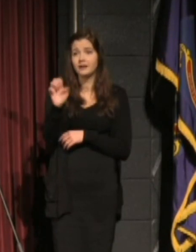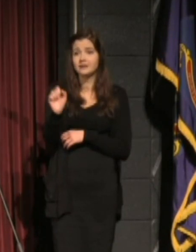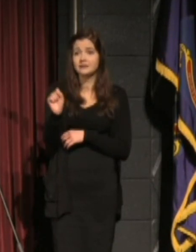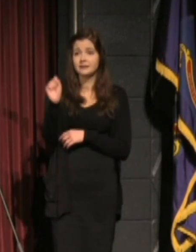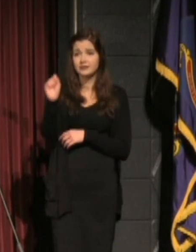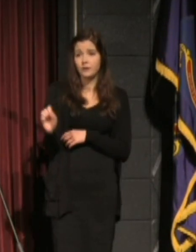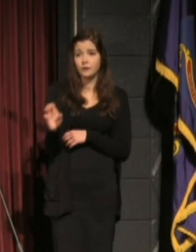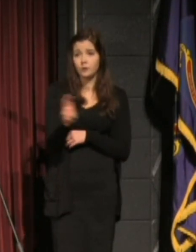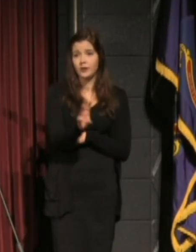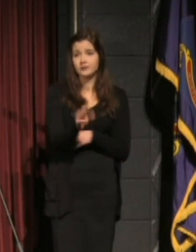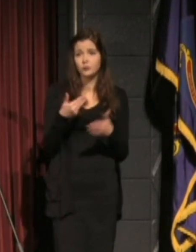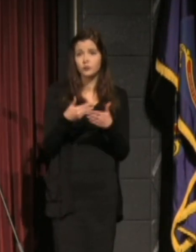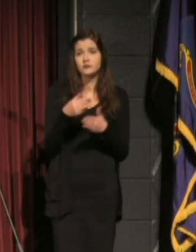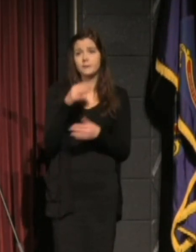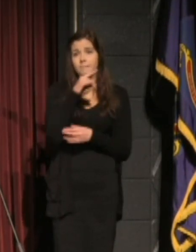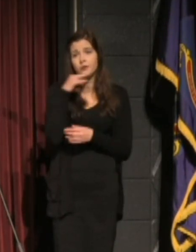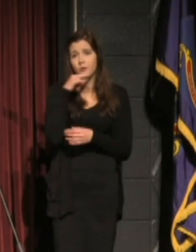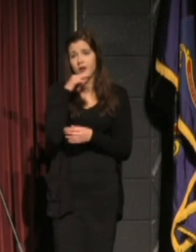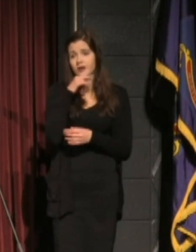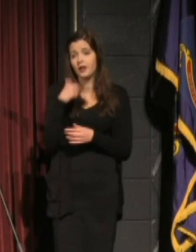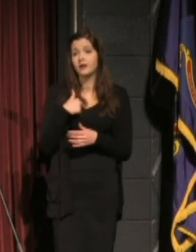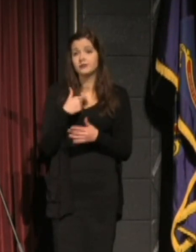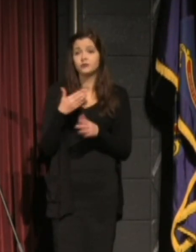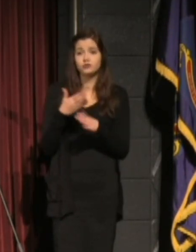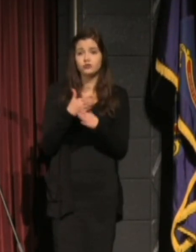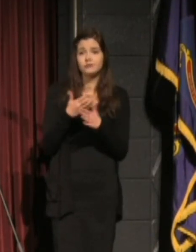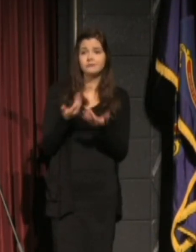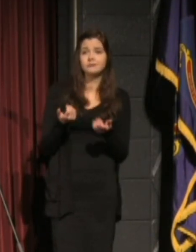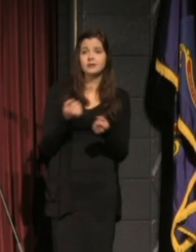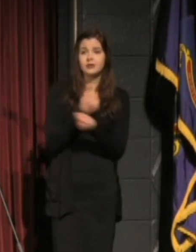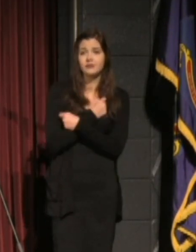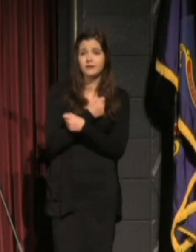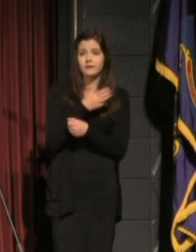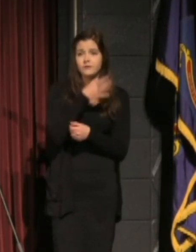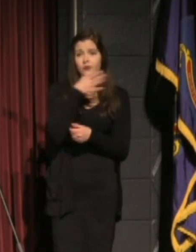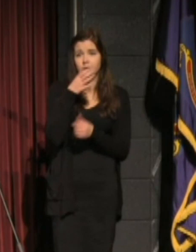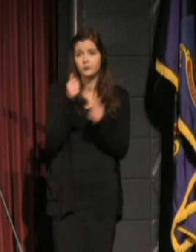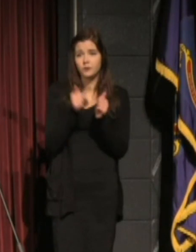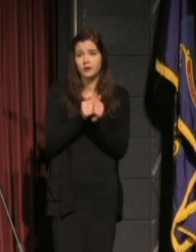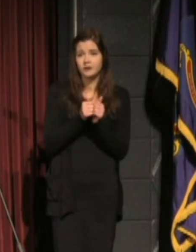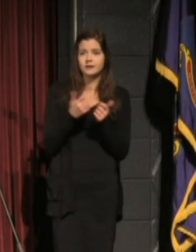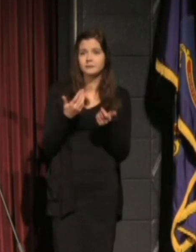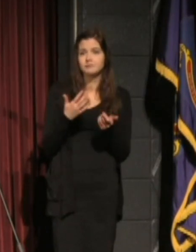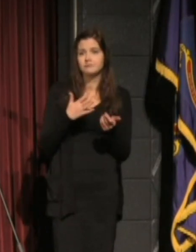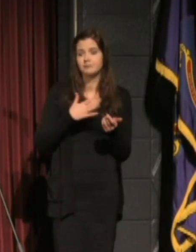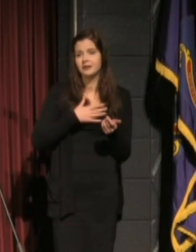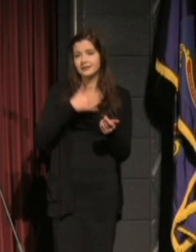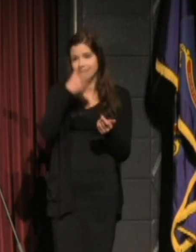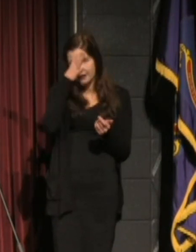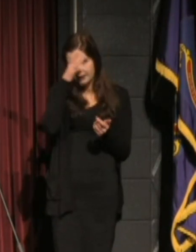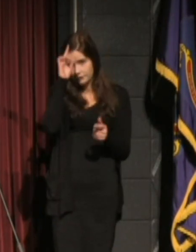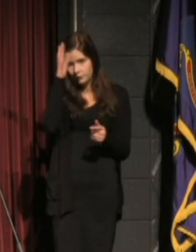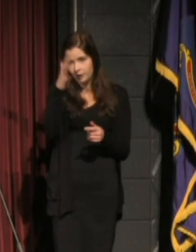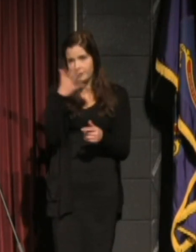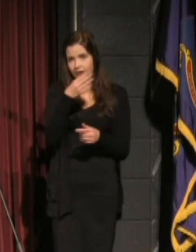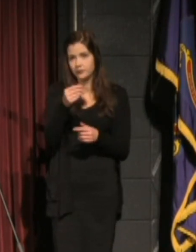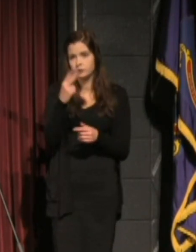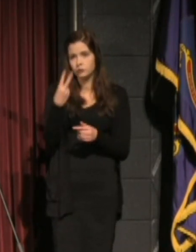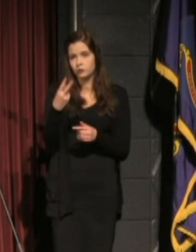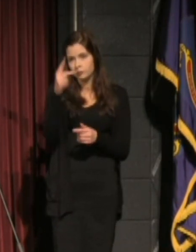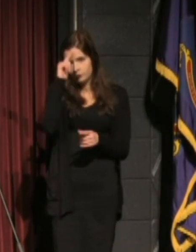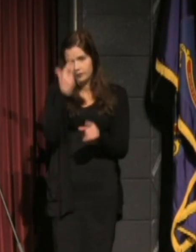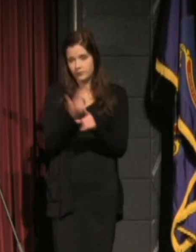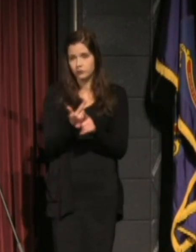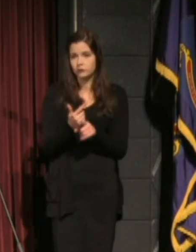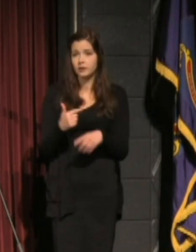Minnewaukan. I have always shared the love of farming with my grandpa, dad, and two brothers, Spencer and Tyler. From day one, I knew that I